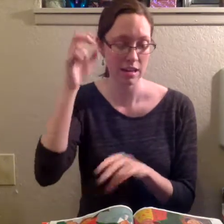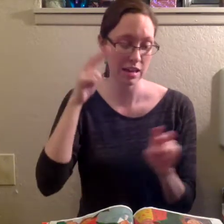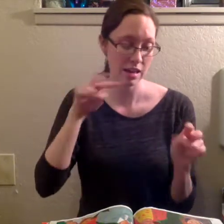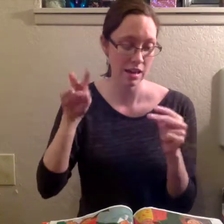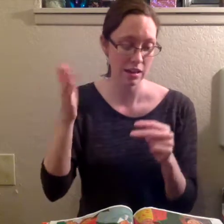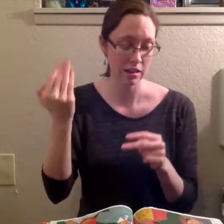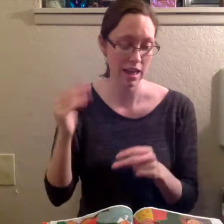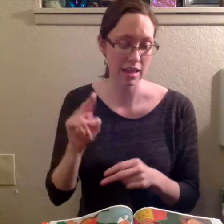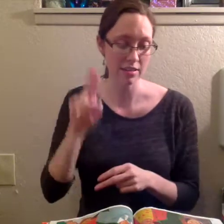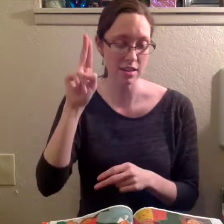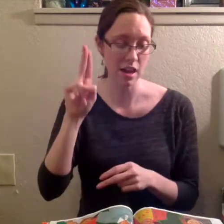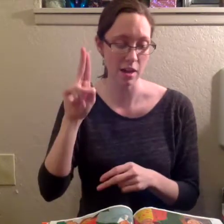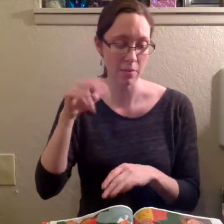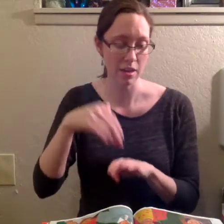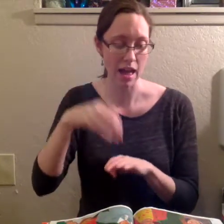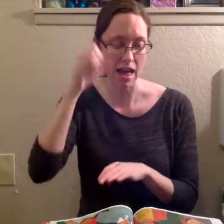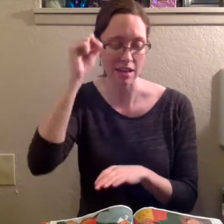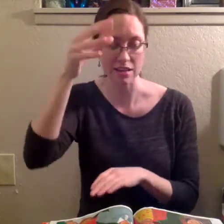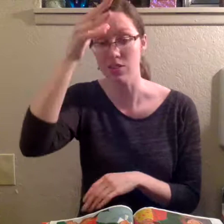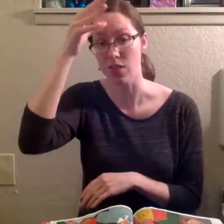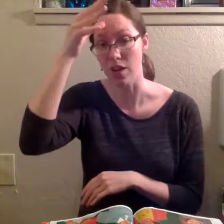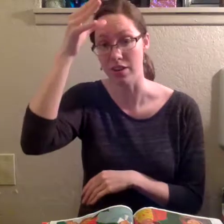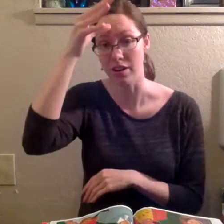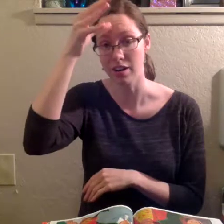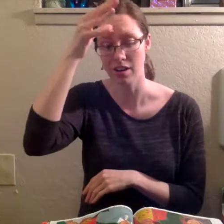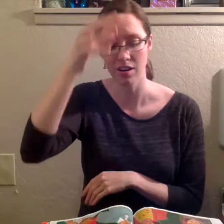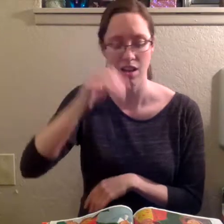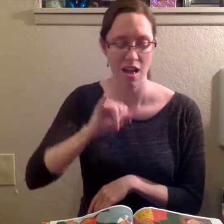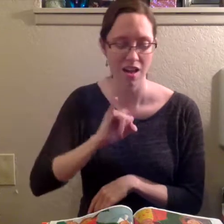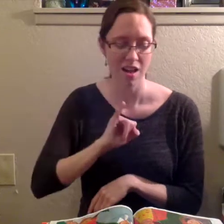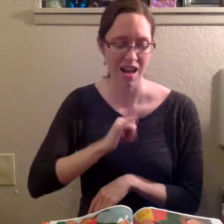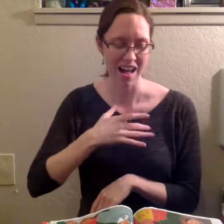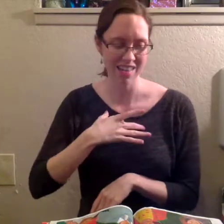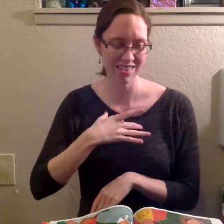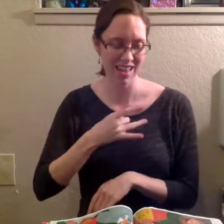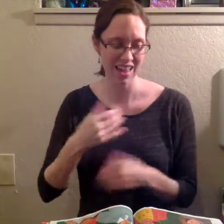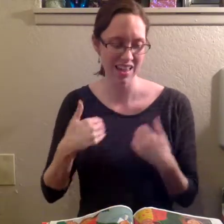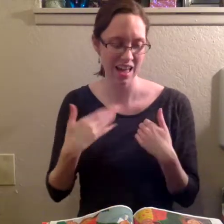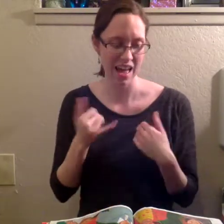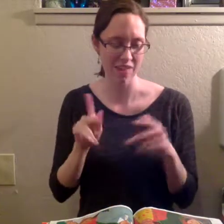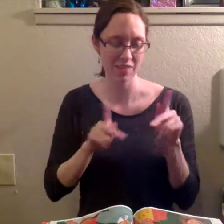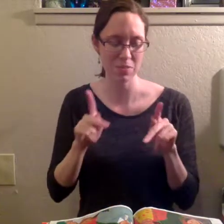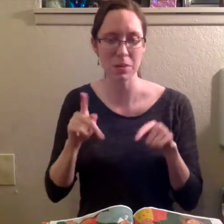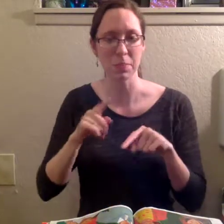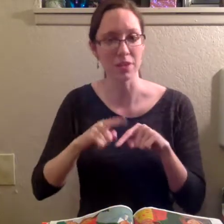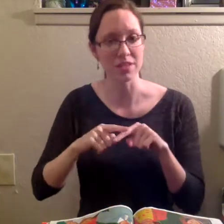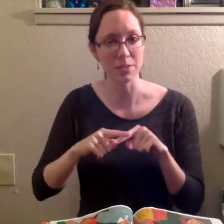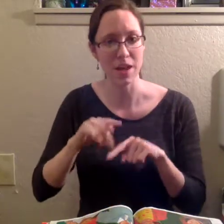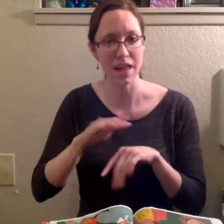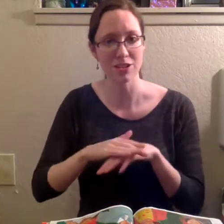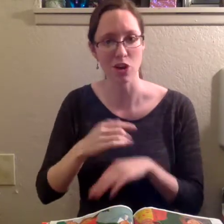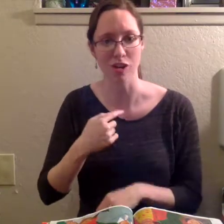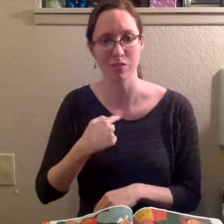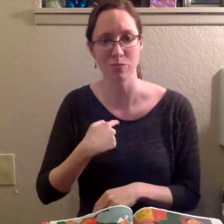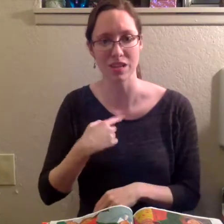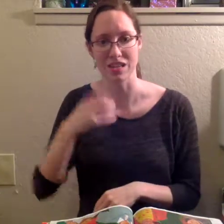He glanced up at his father. "I like having people depend on me,